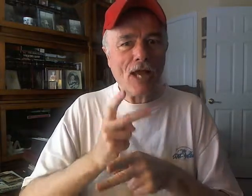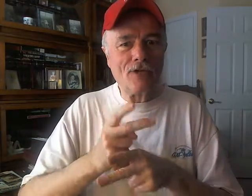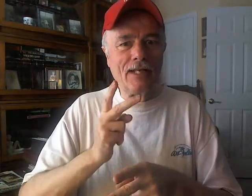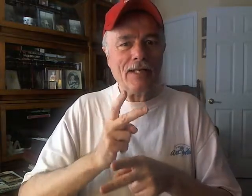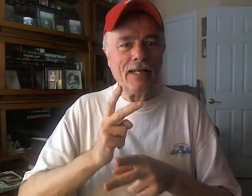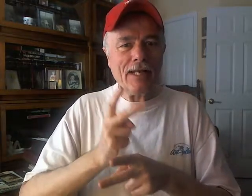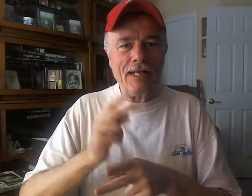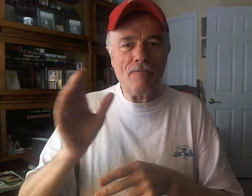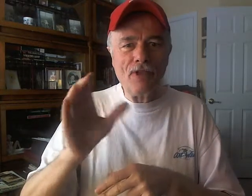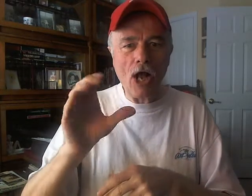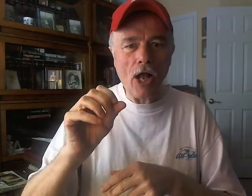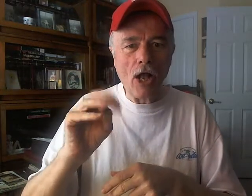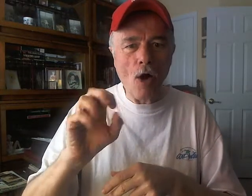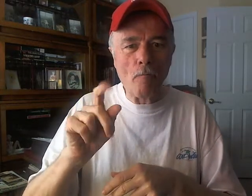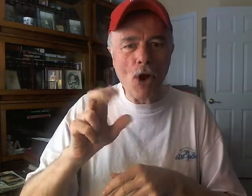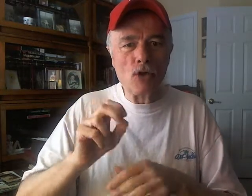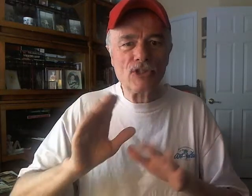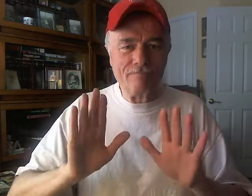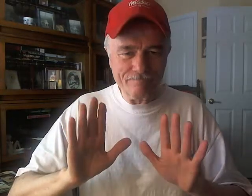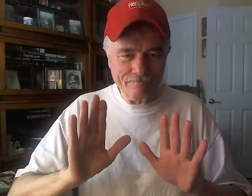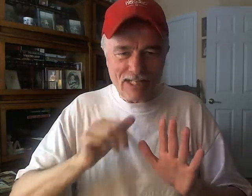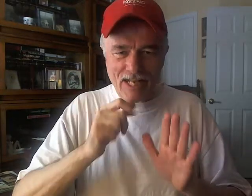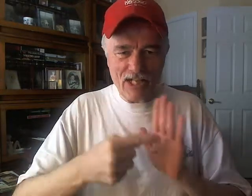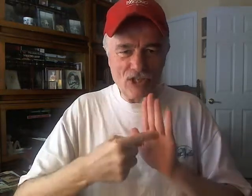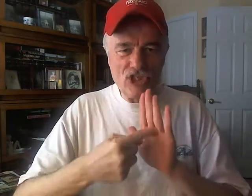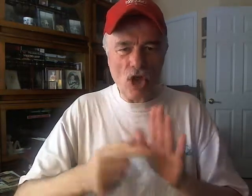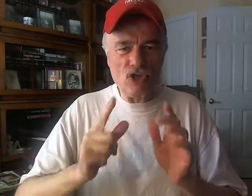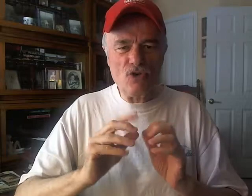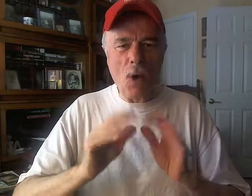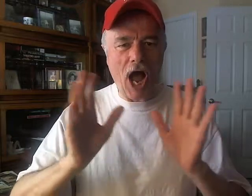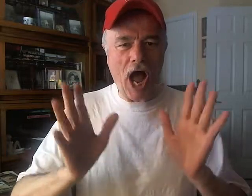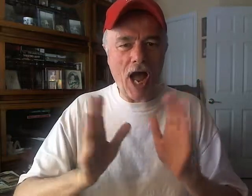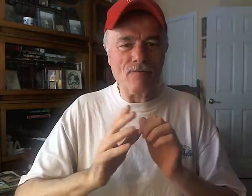charging King the composer, Dr. Sergio office.